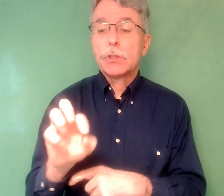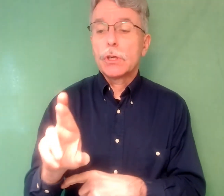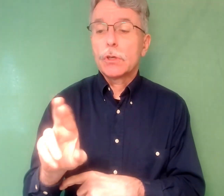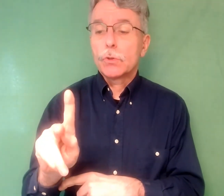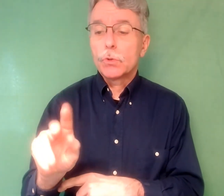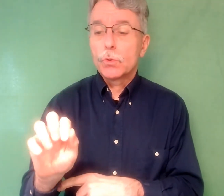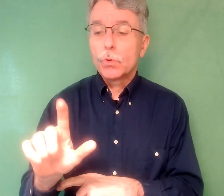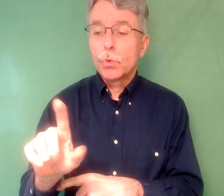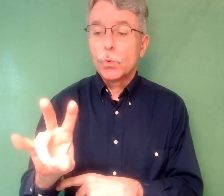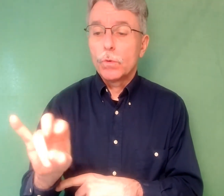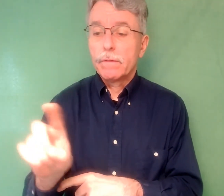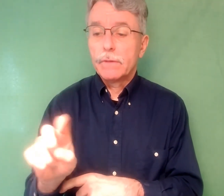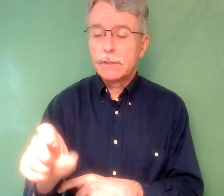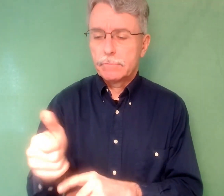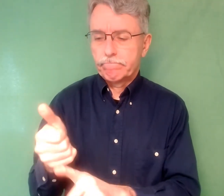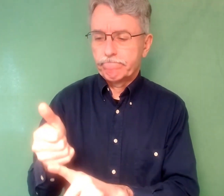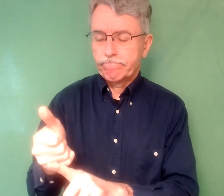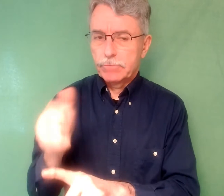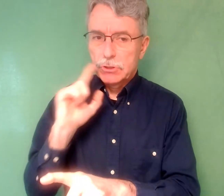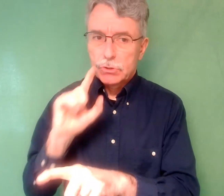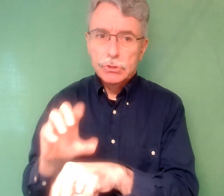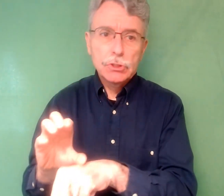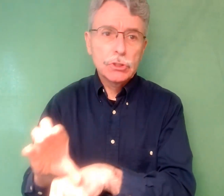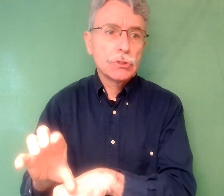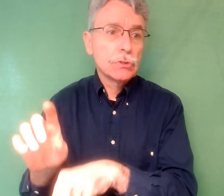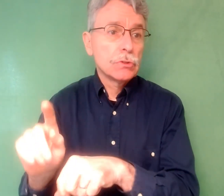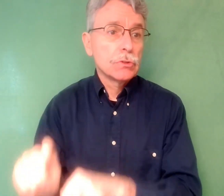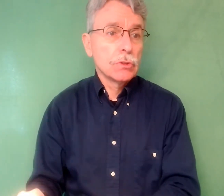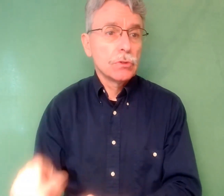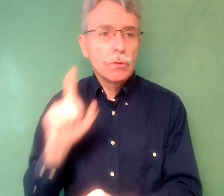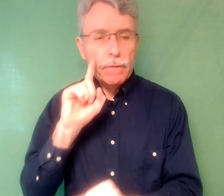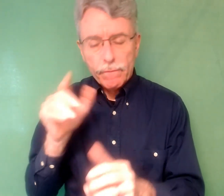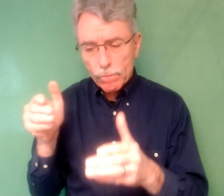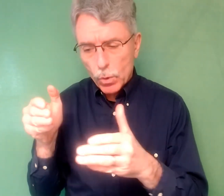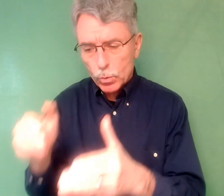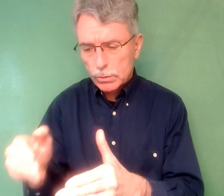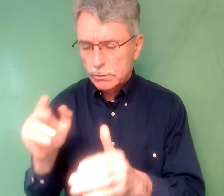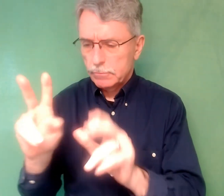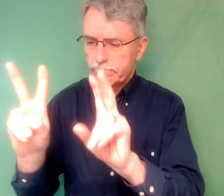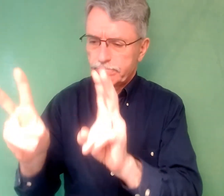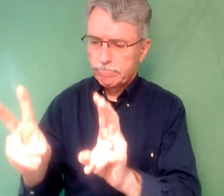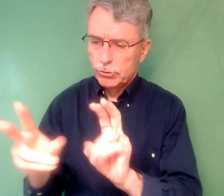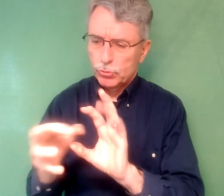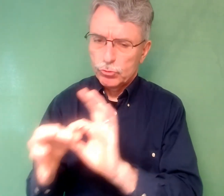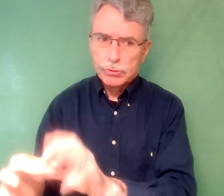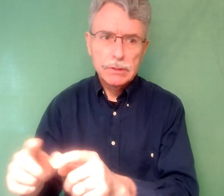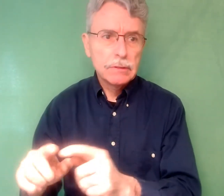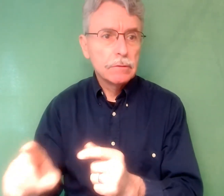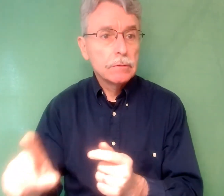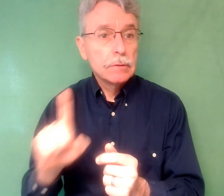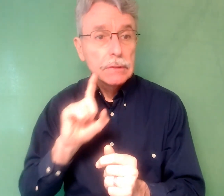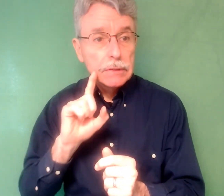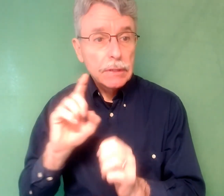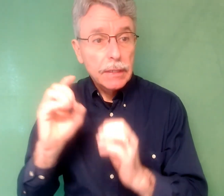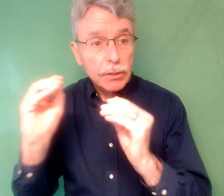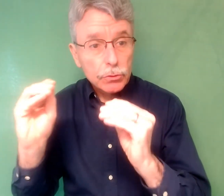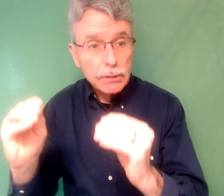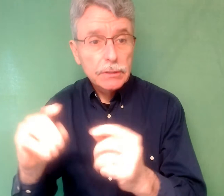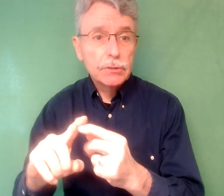and criminal behavior among deaf people. They address the presence of co-occurring disorders related to deaf offenders who have substance